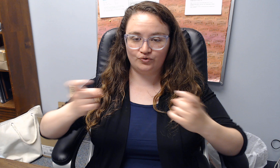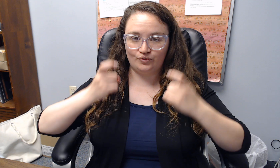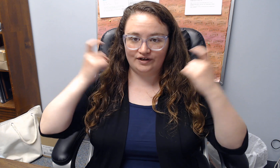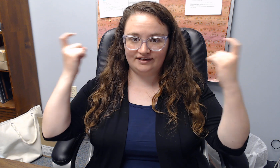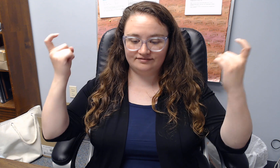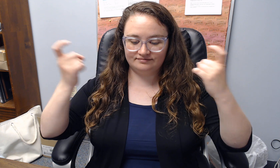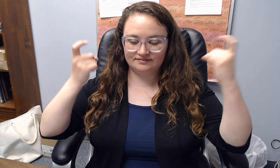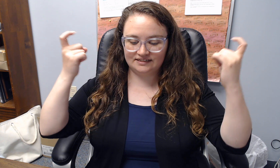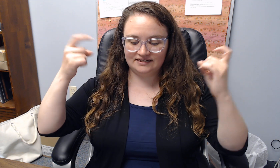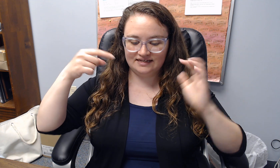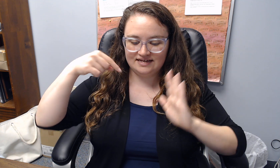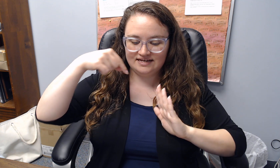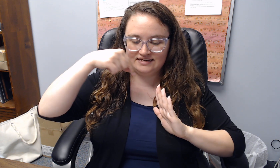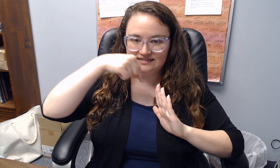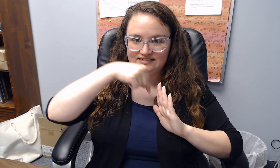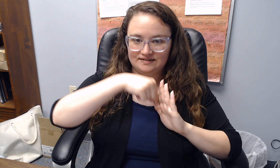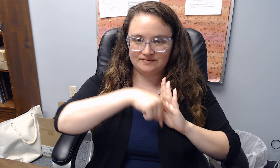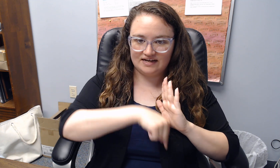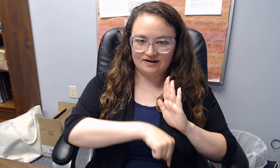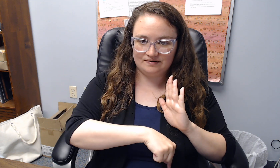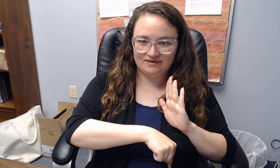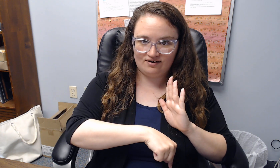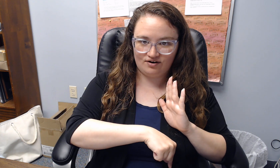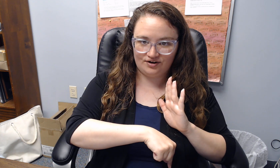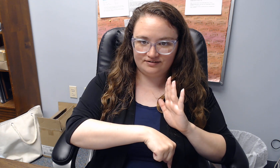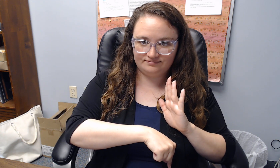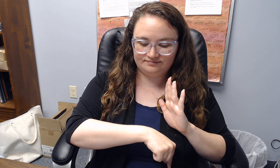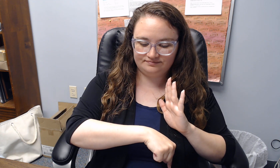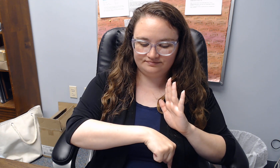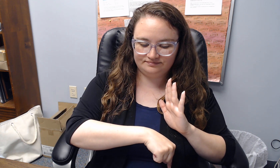Joy deep down in my heart.